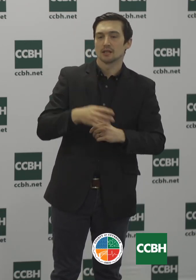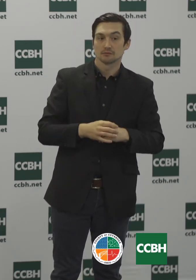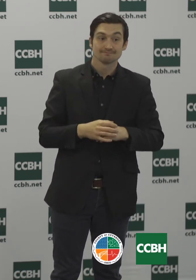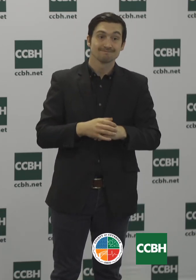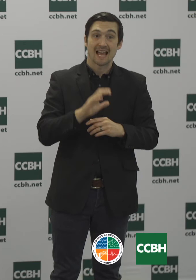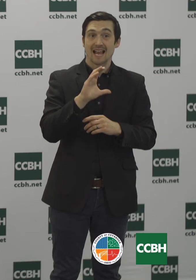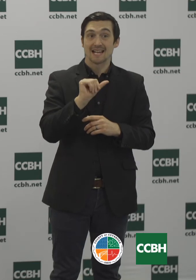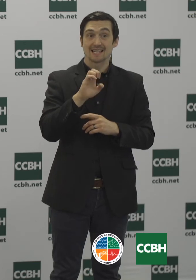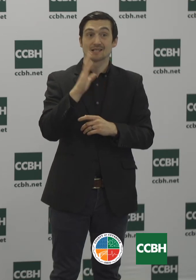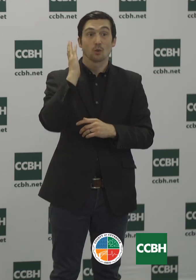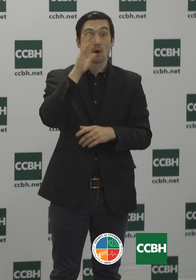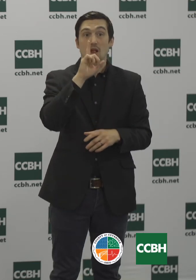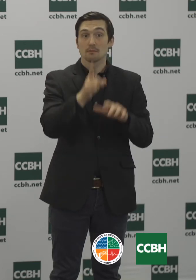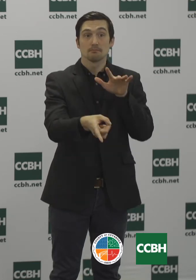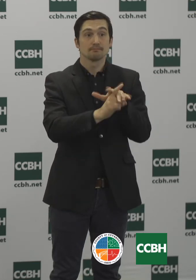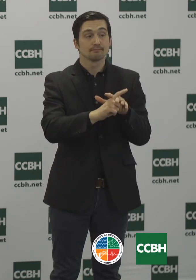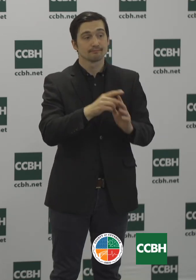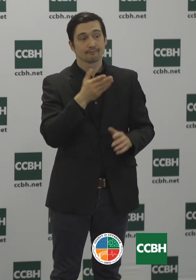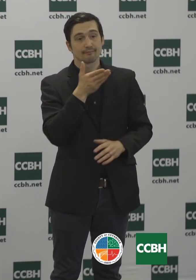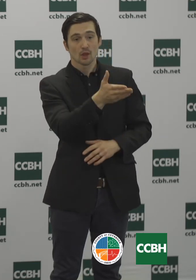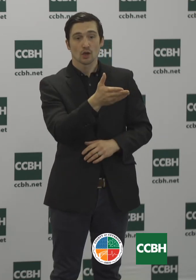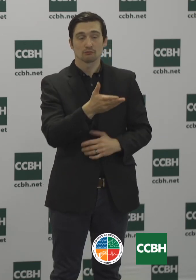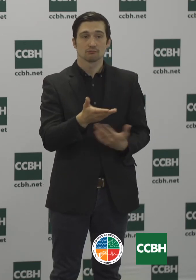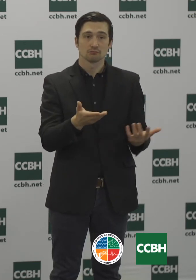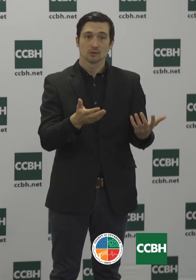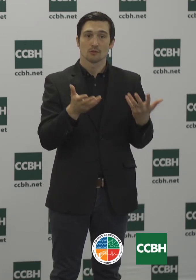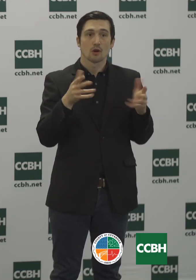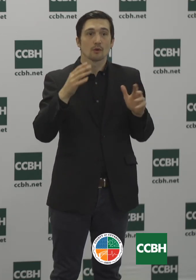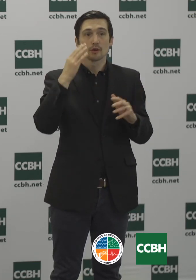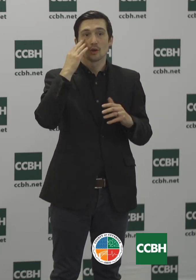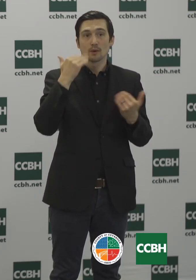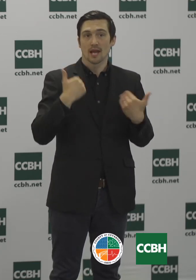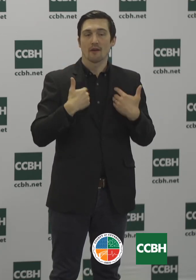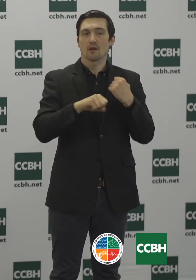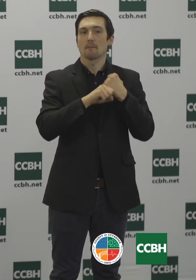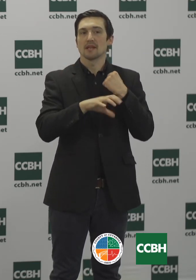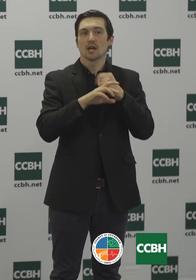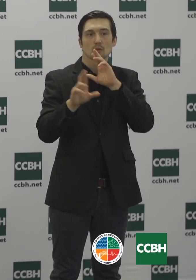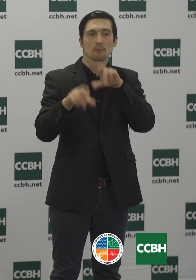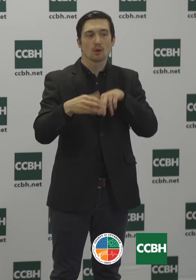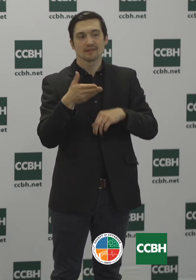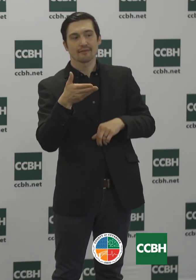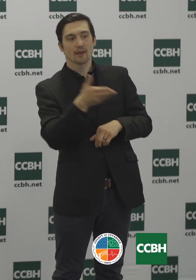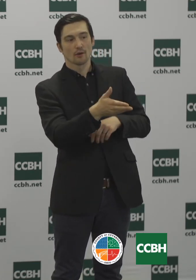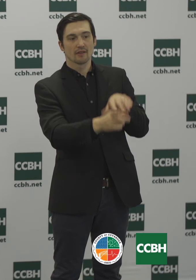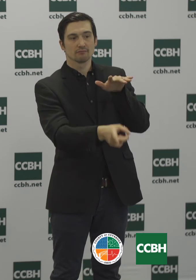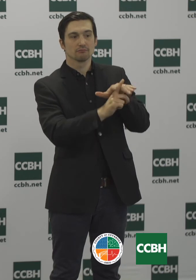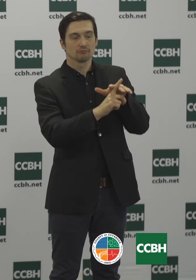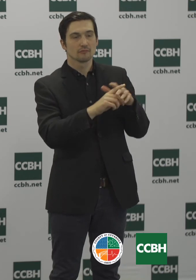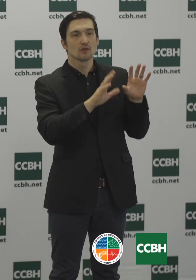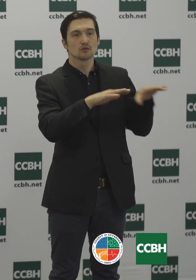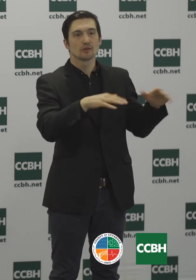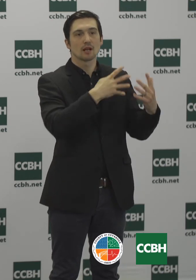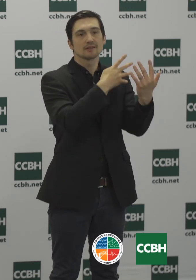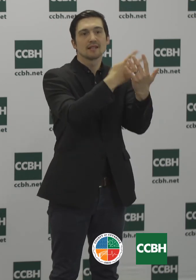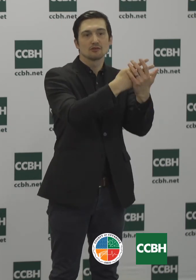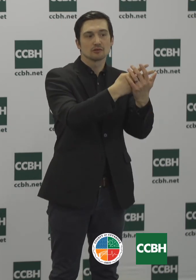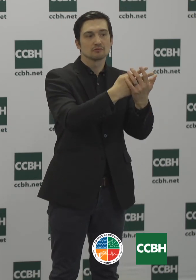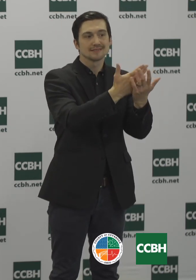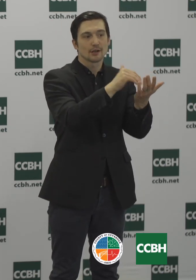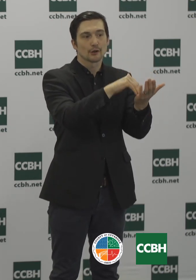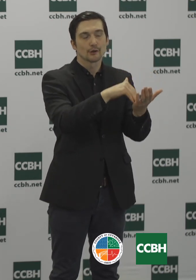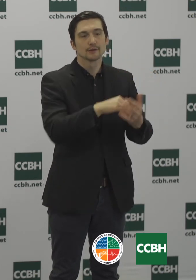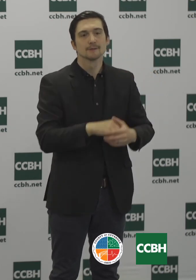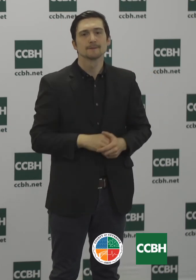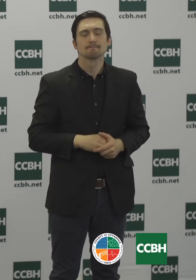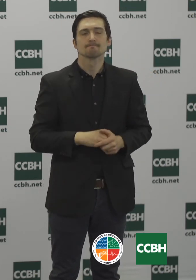occur. Cases are going to occur, and we know there already have been media reports about cases at the Juvenile Detention Center. And